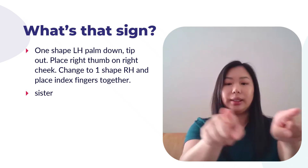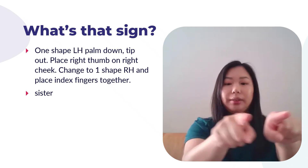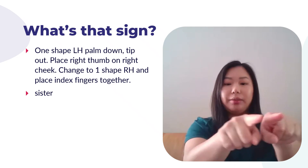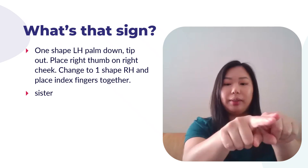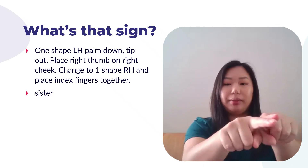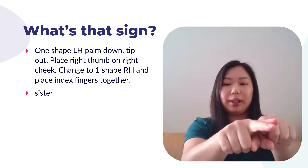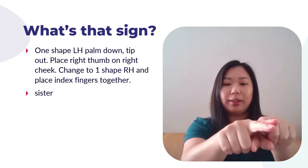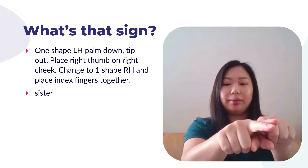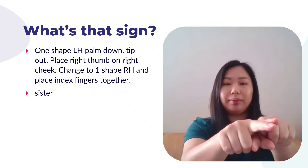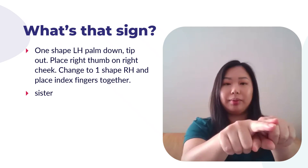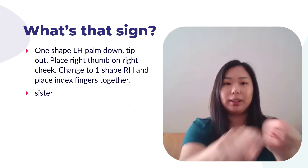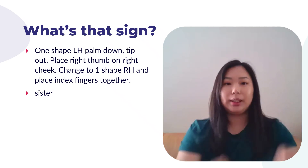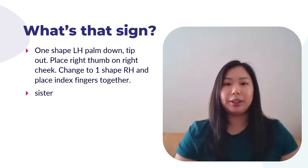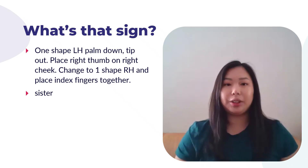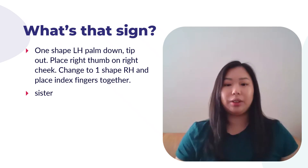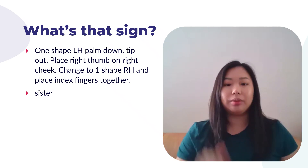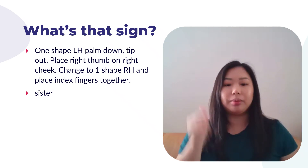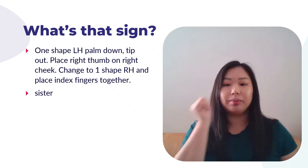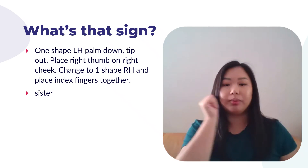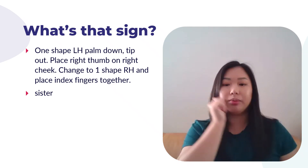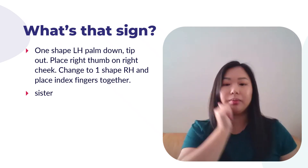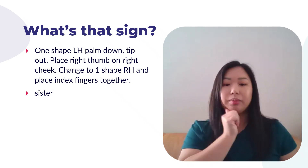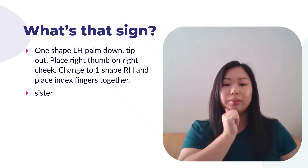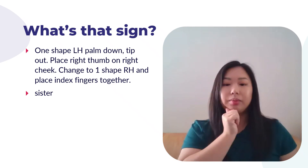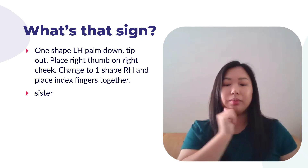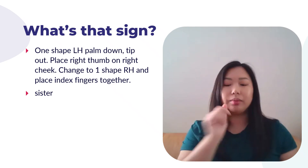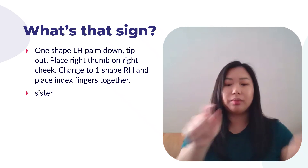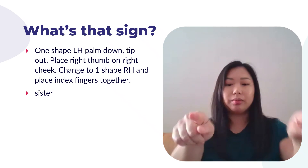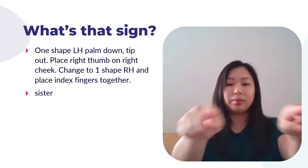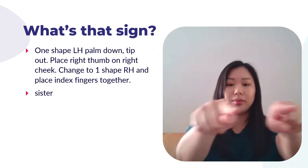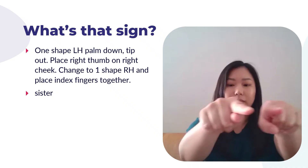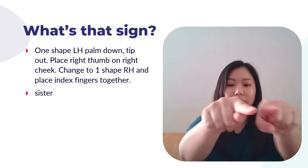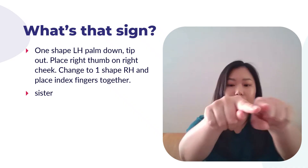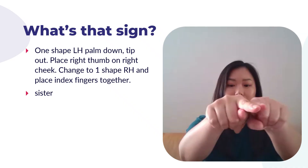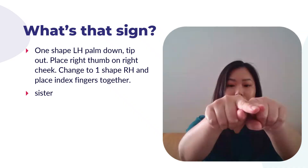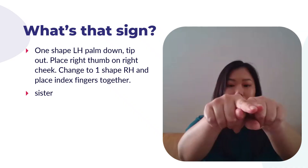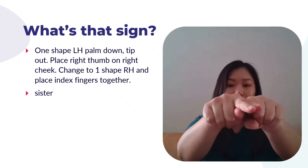the same family. Sister.